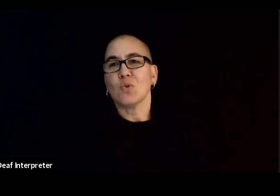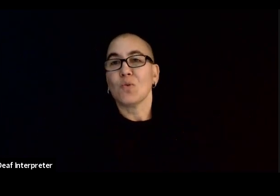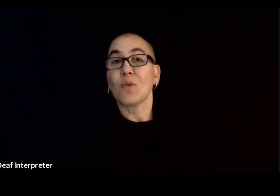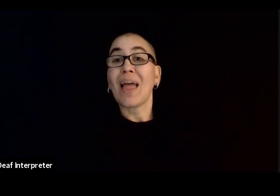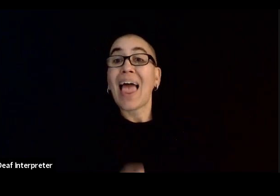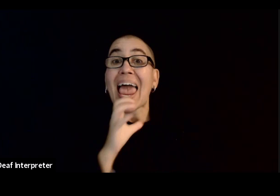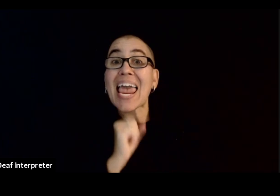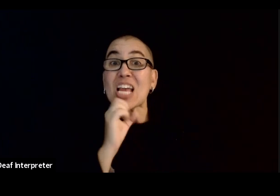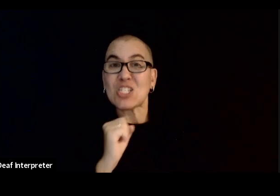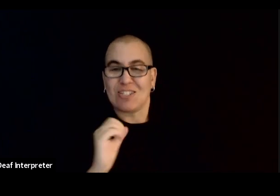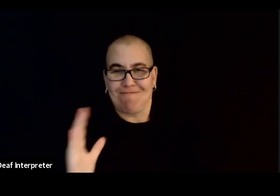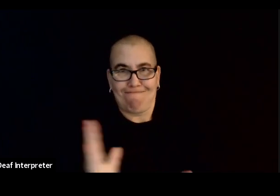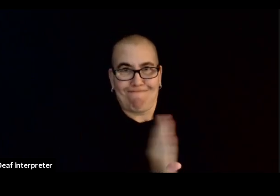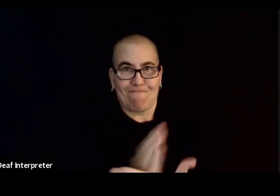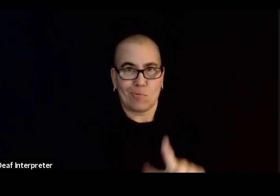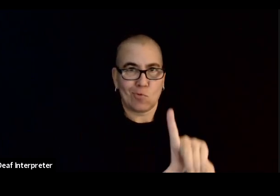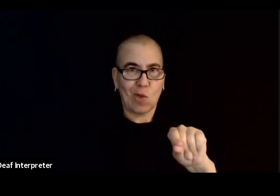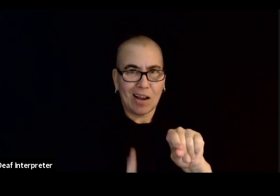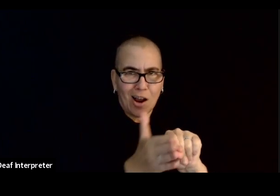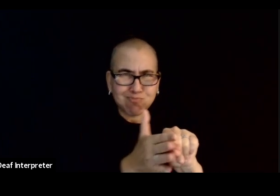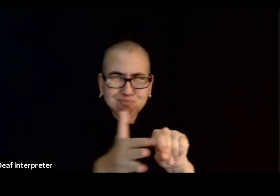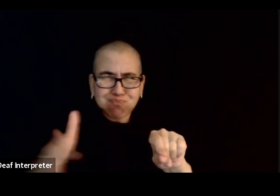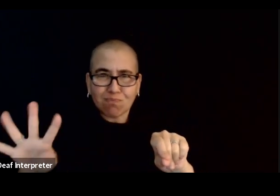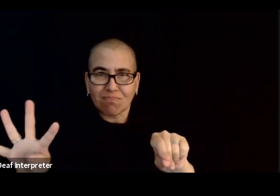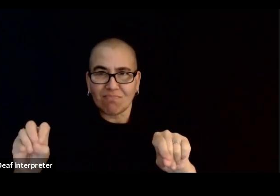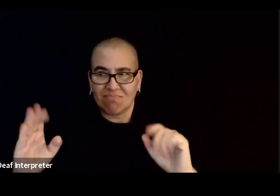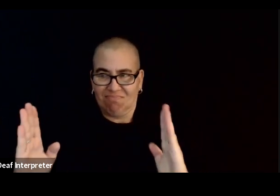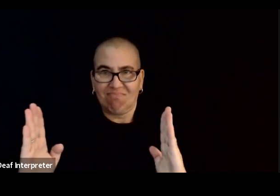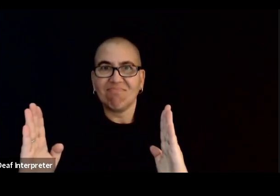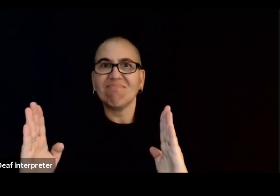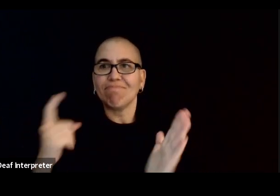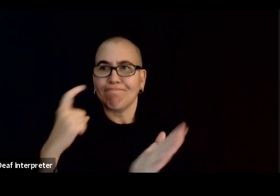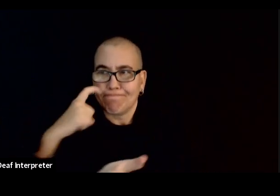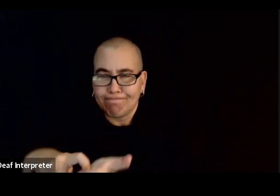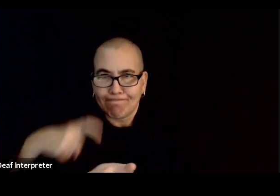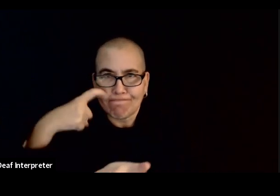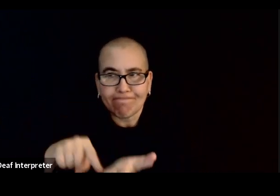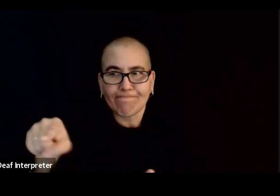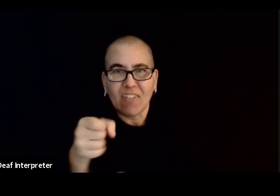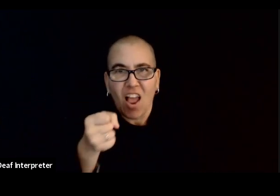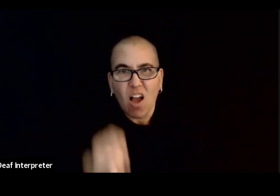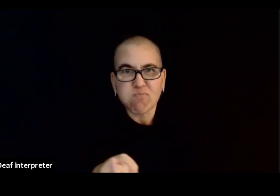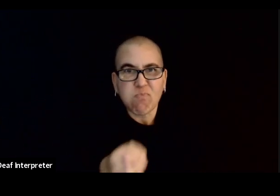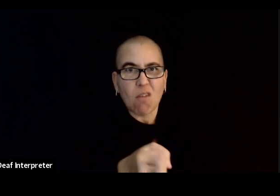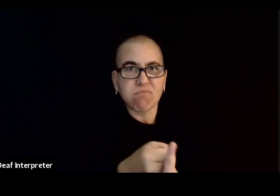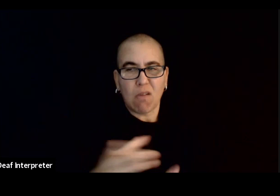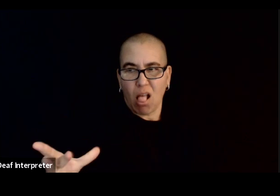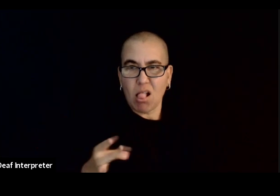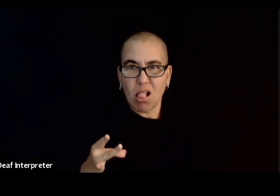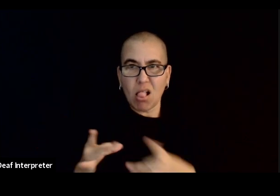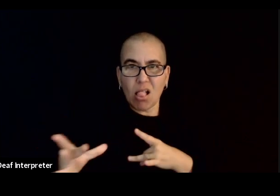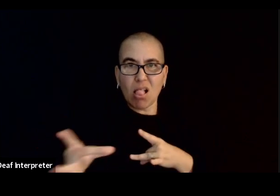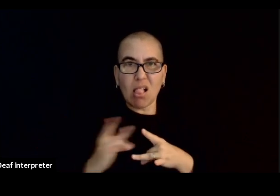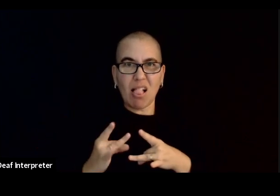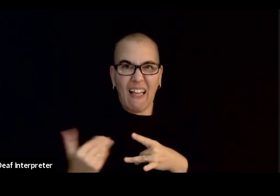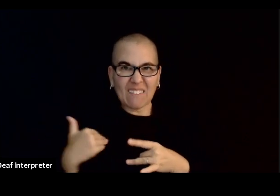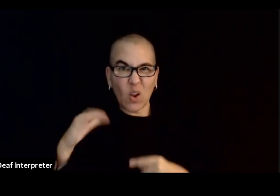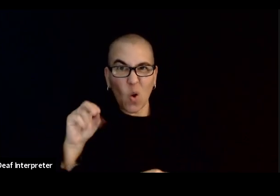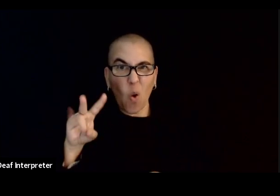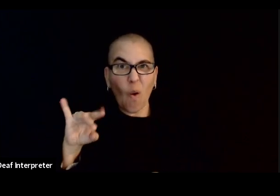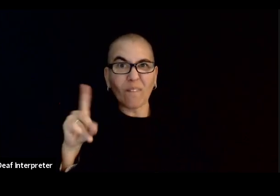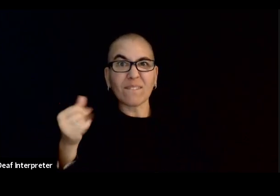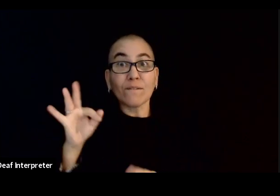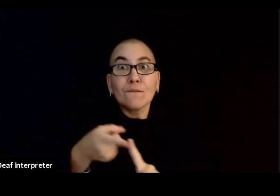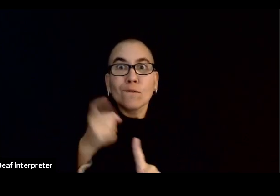working age people, and it's important to note that cases associated with workplaces aren't necessarily due to spread happening in the workplace,